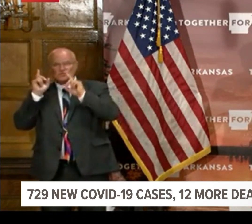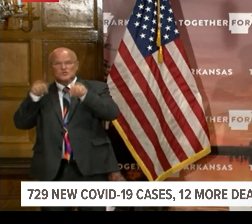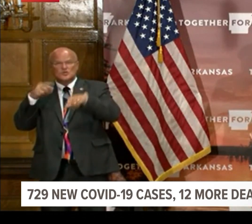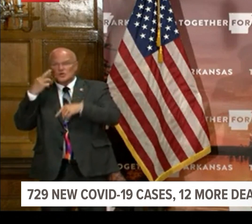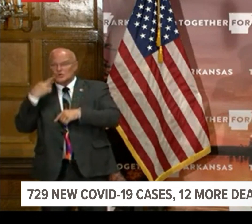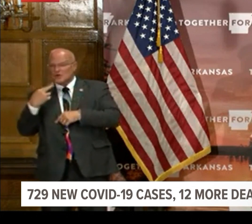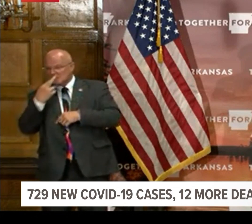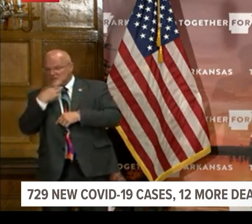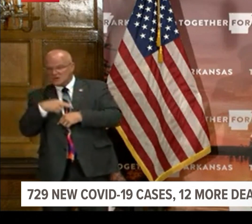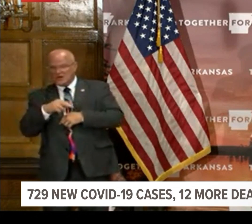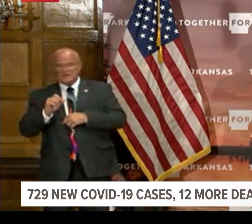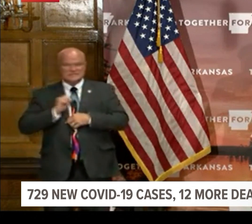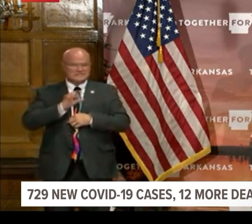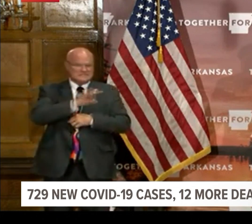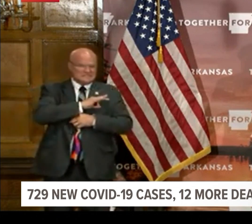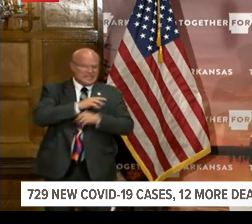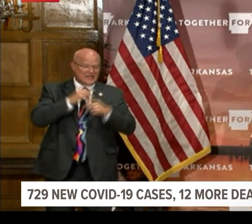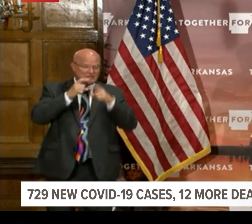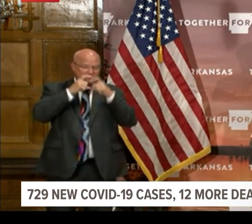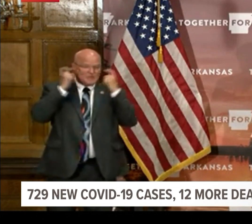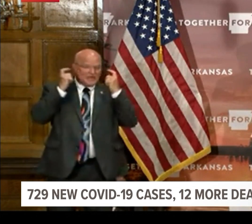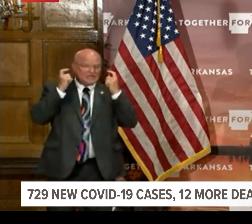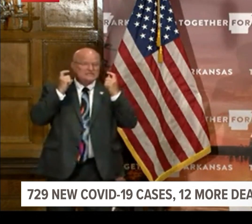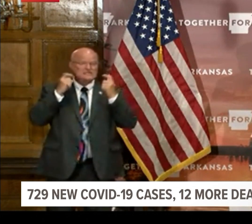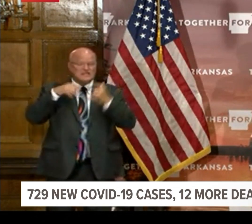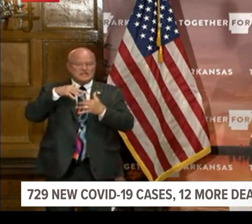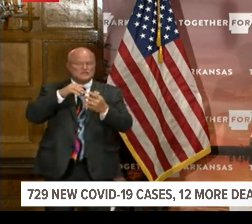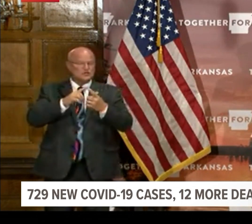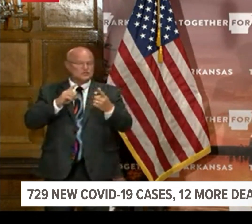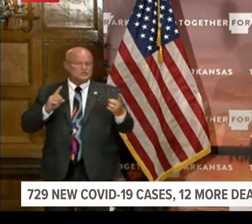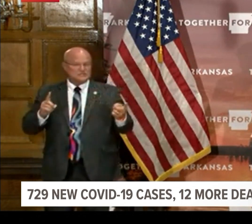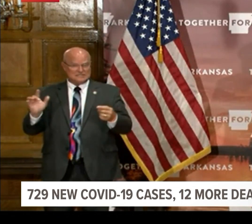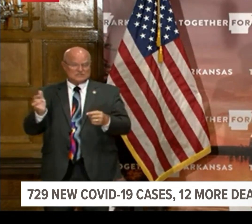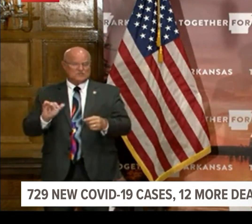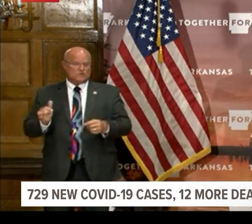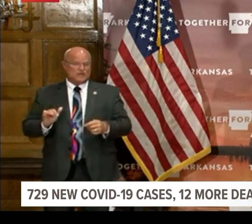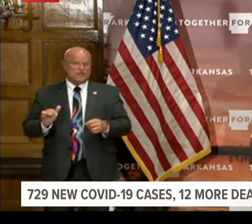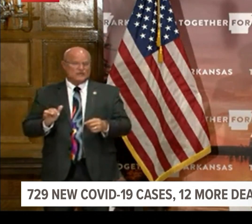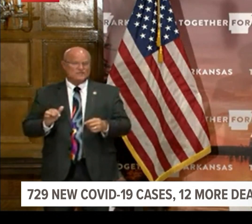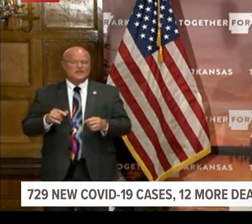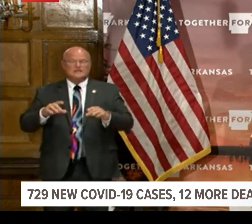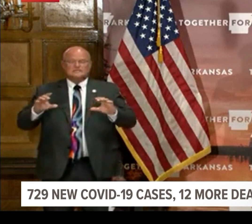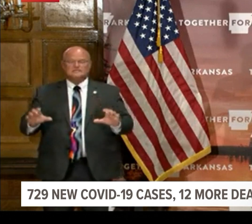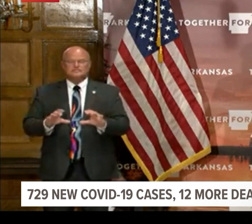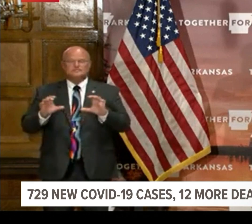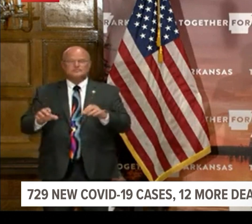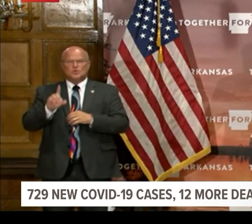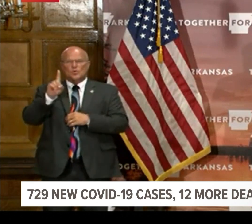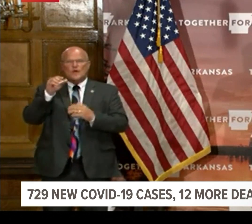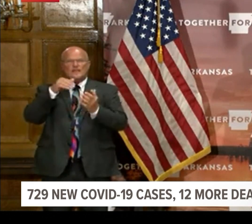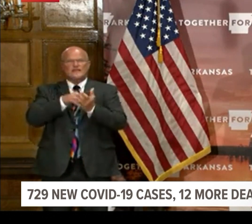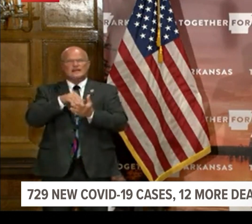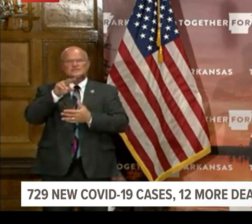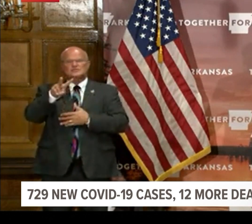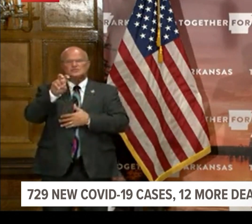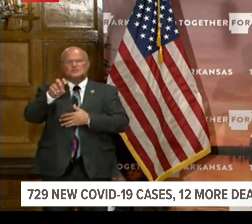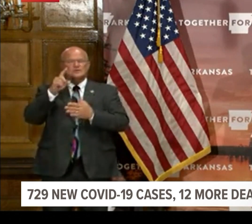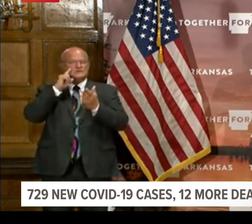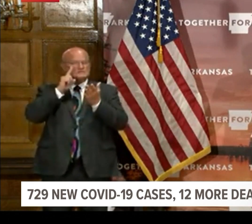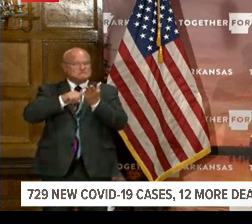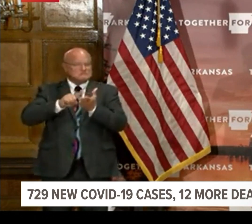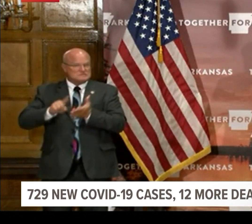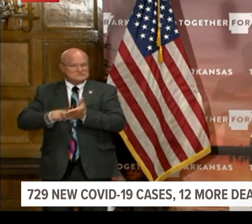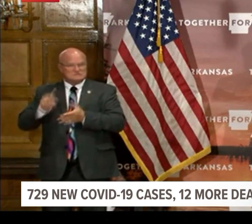and staff wearing masks, and social distancing as well. They've conducted 1,210